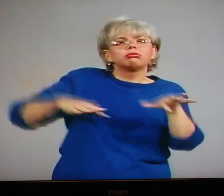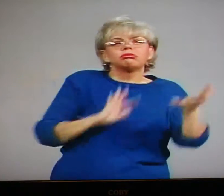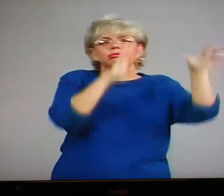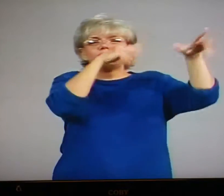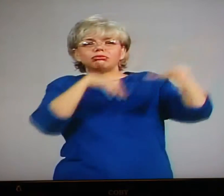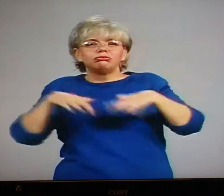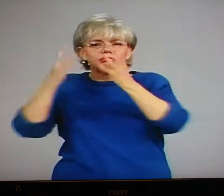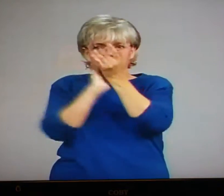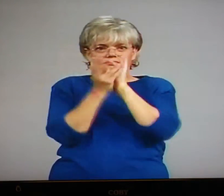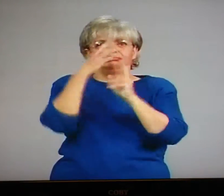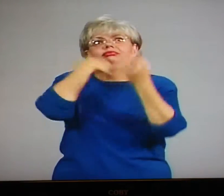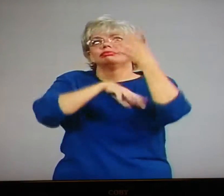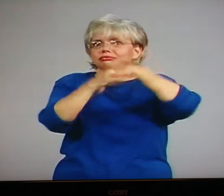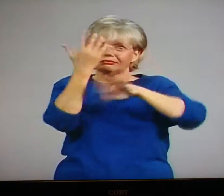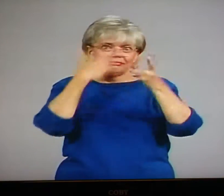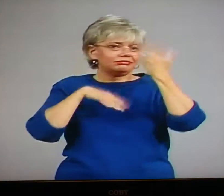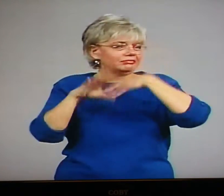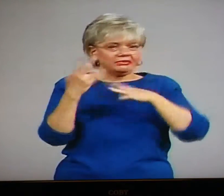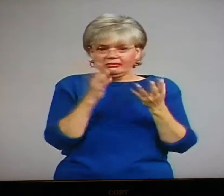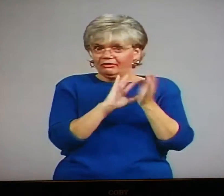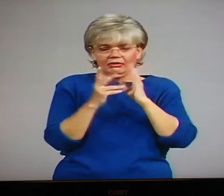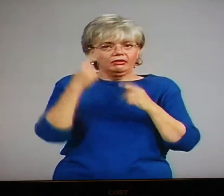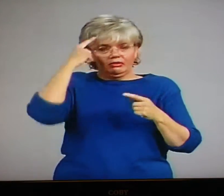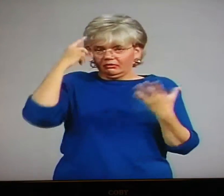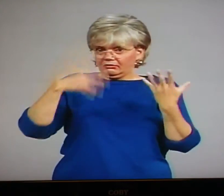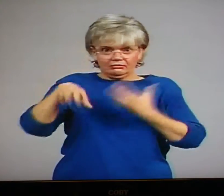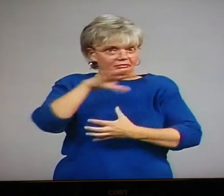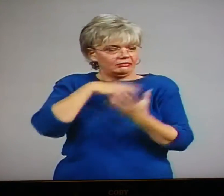to communicate that information accurately.